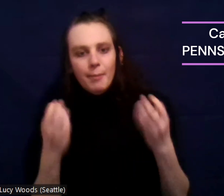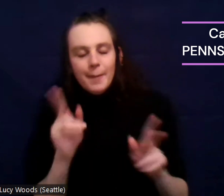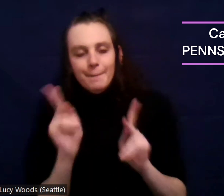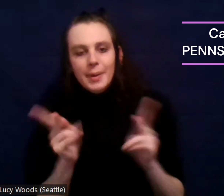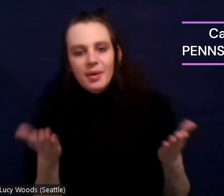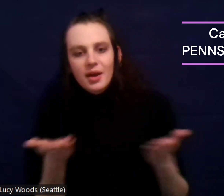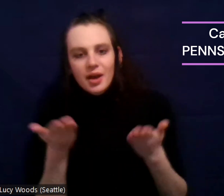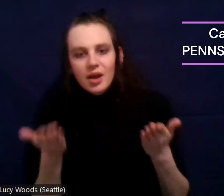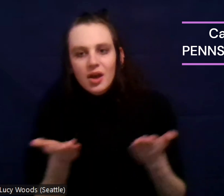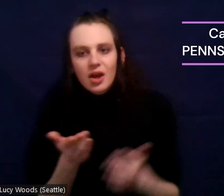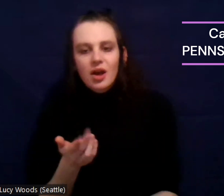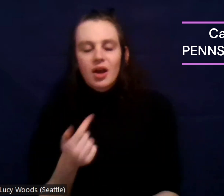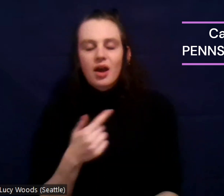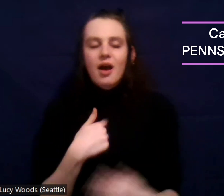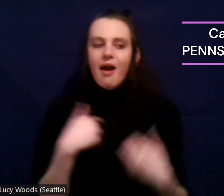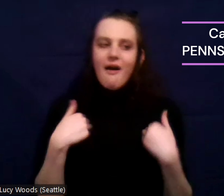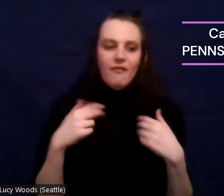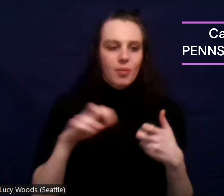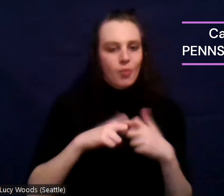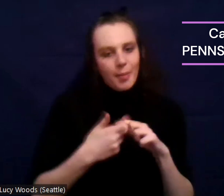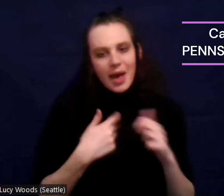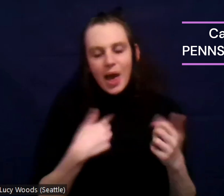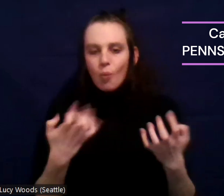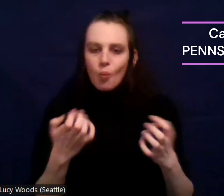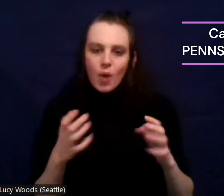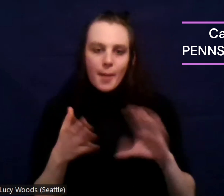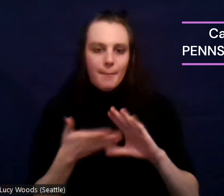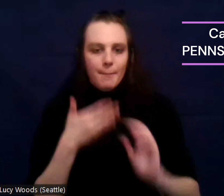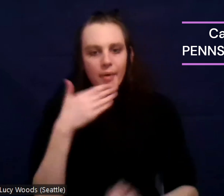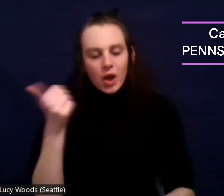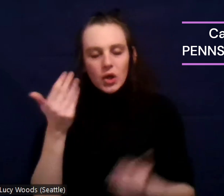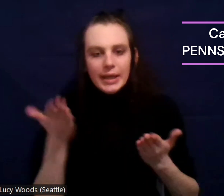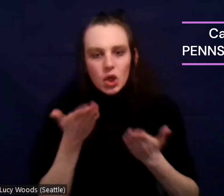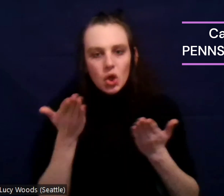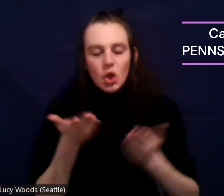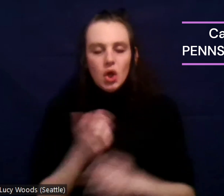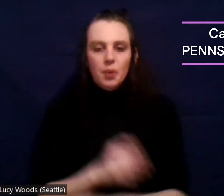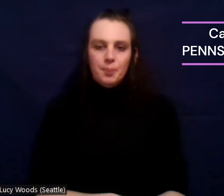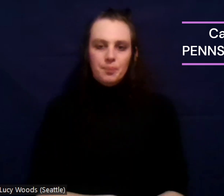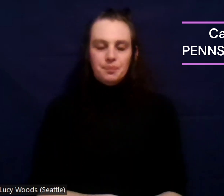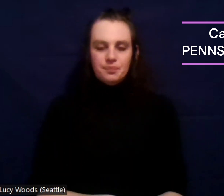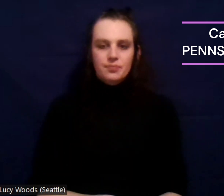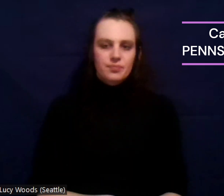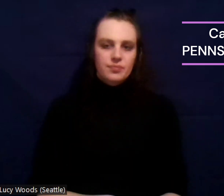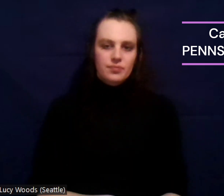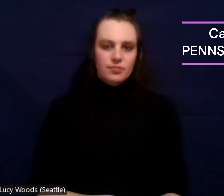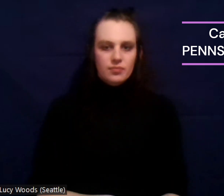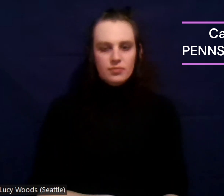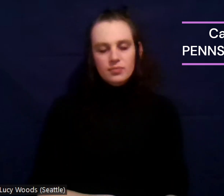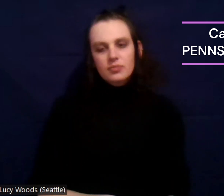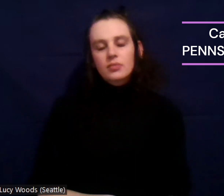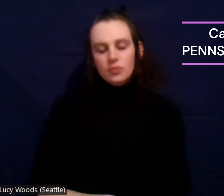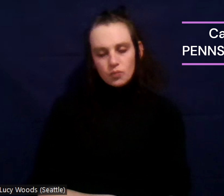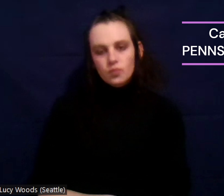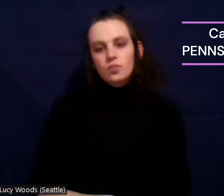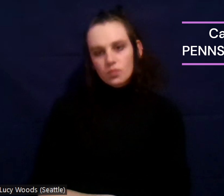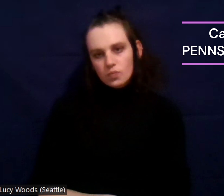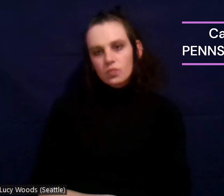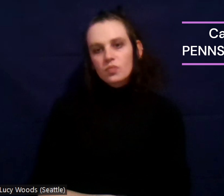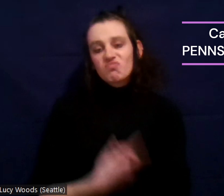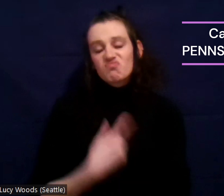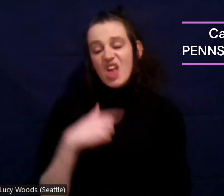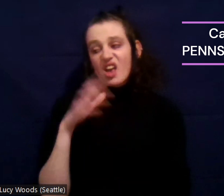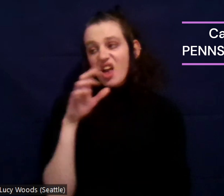say, like, I have a problem and like I want to get better here. And yeah. So I guess I don't really